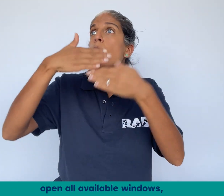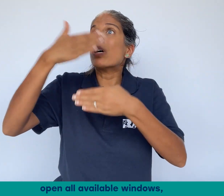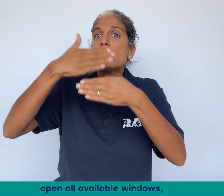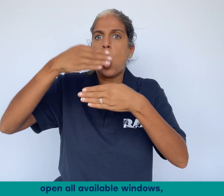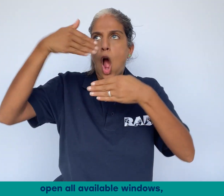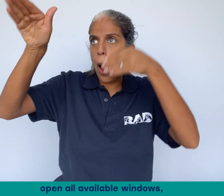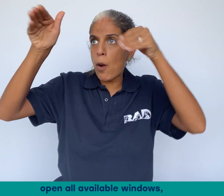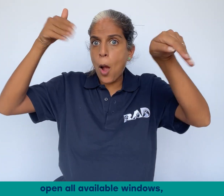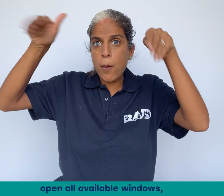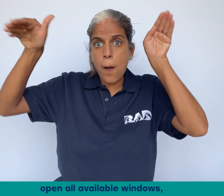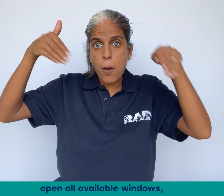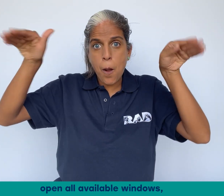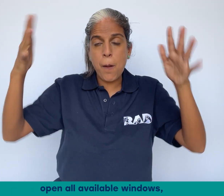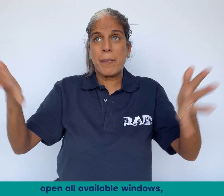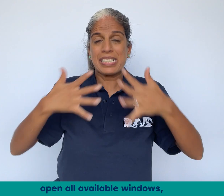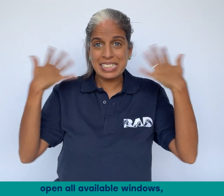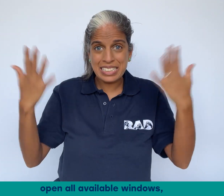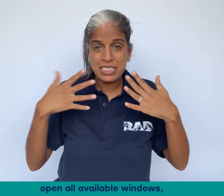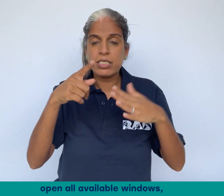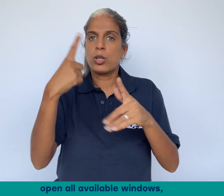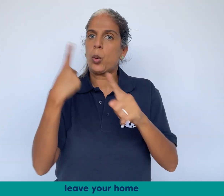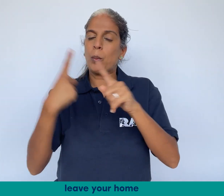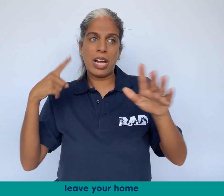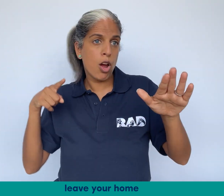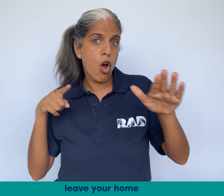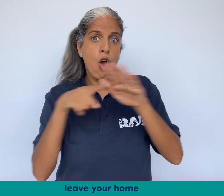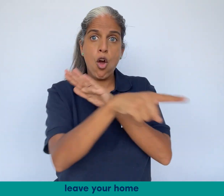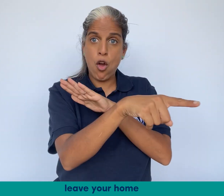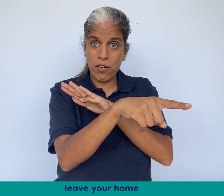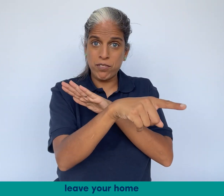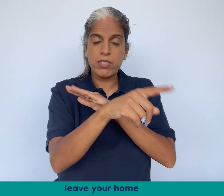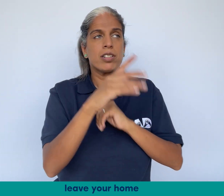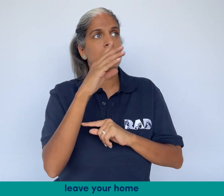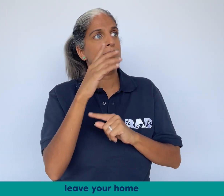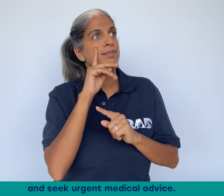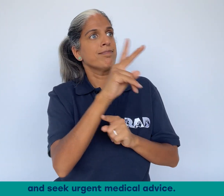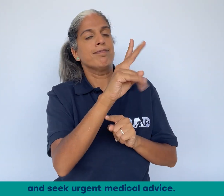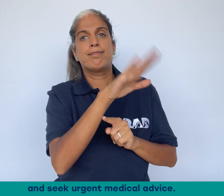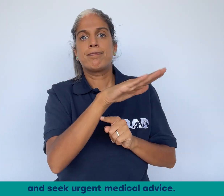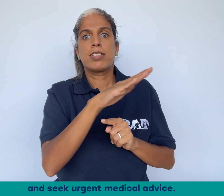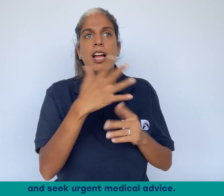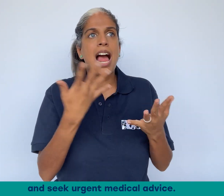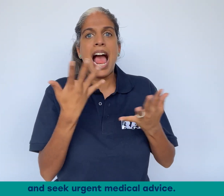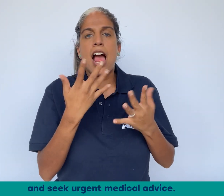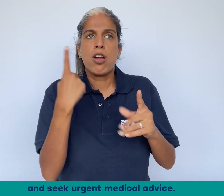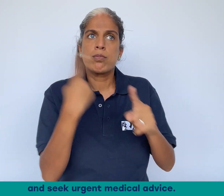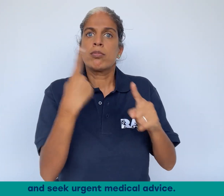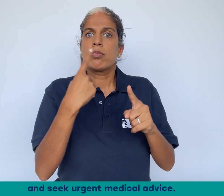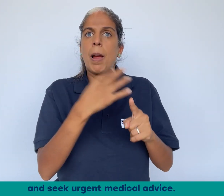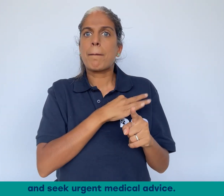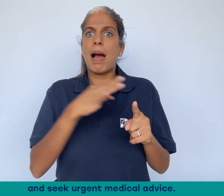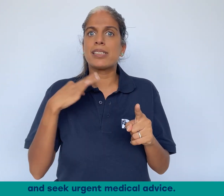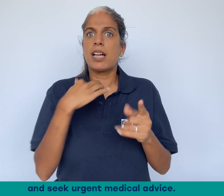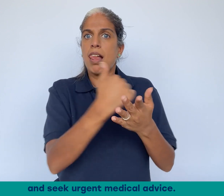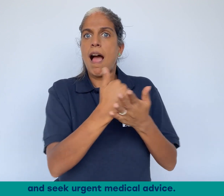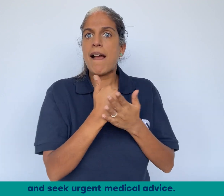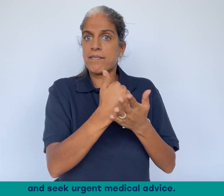open all available windows, leave your home, and seek urgent medical advice.